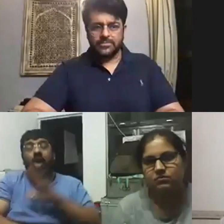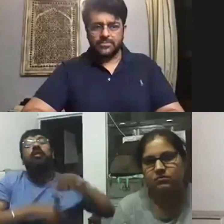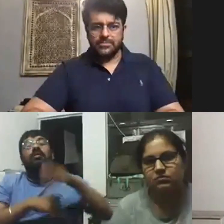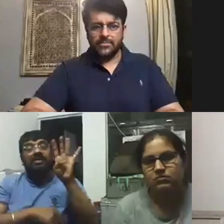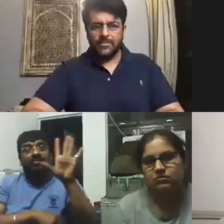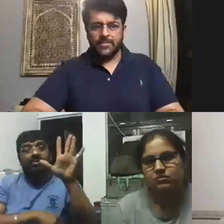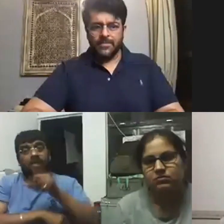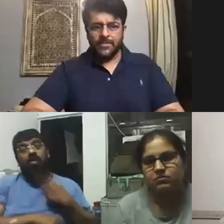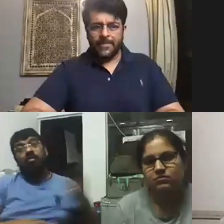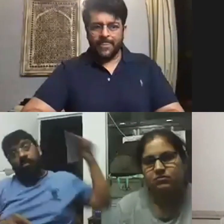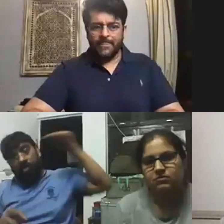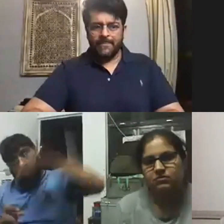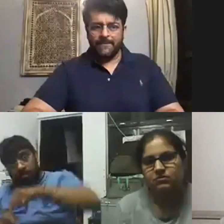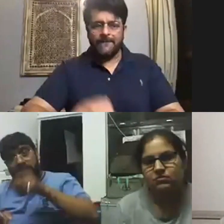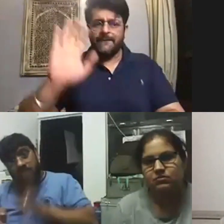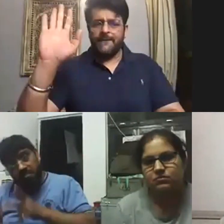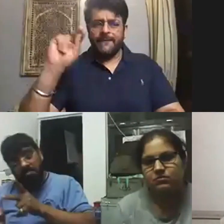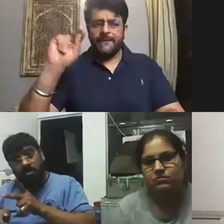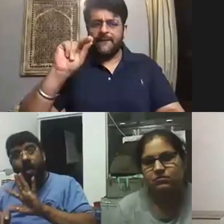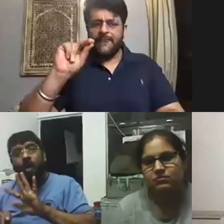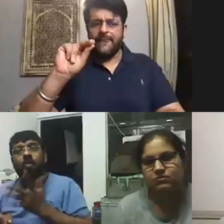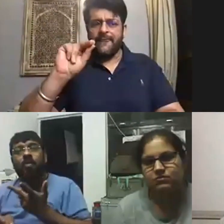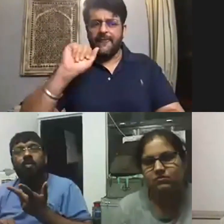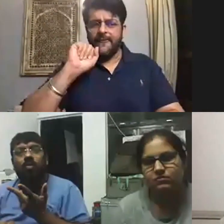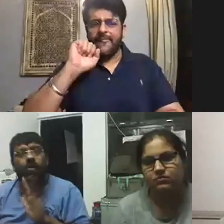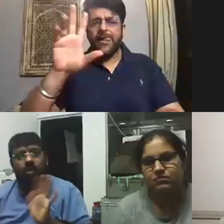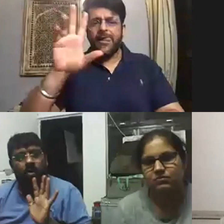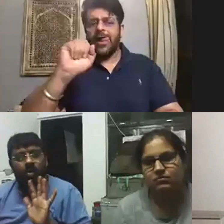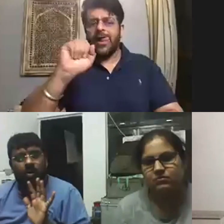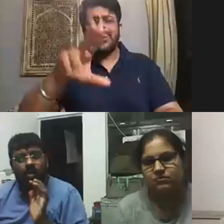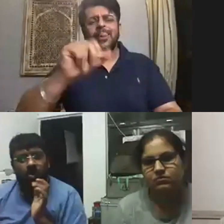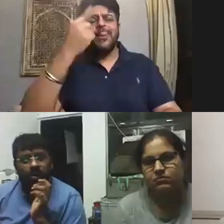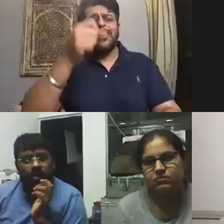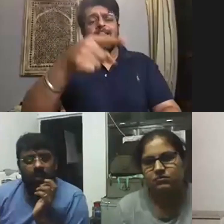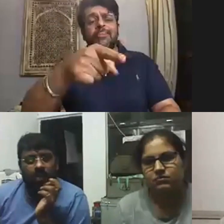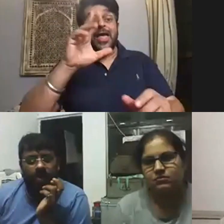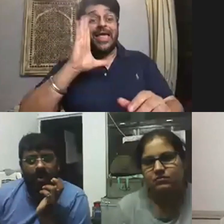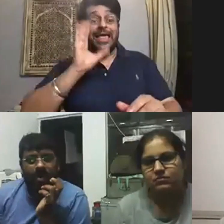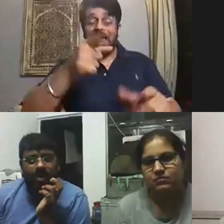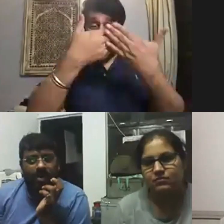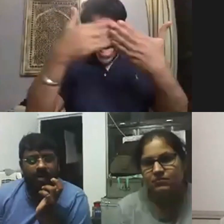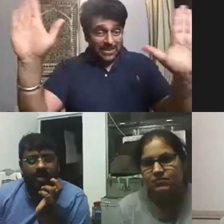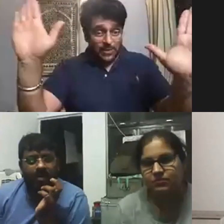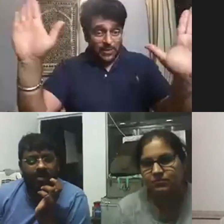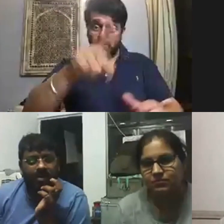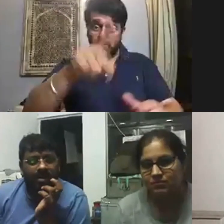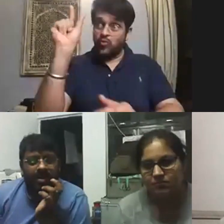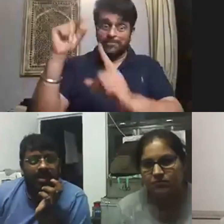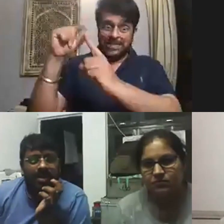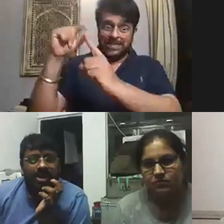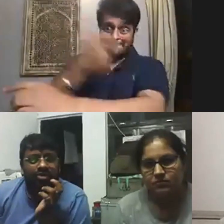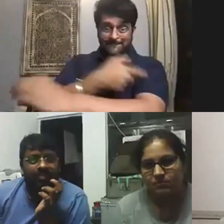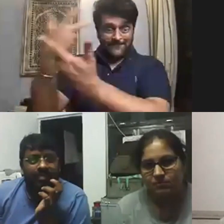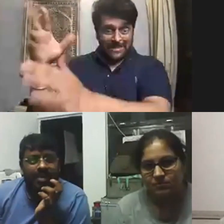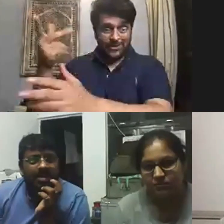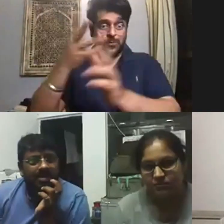Okay, right now, like I'm in UP, after 45 days, I'll have to come here, or no, Dr. Alam will explain here. See, anywhere you